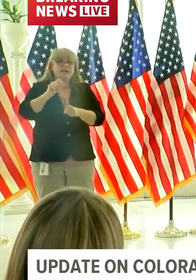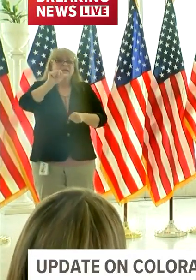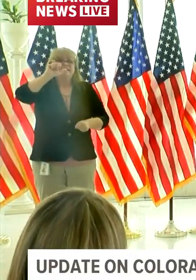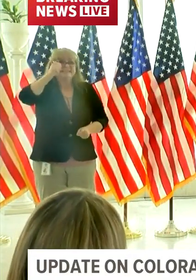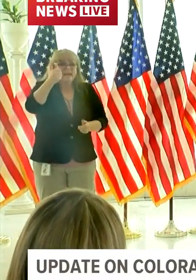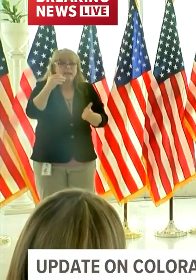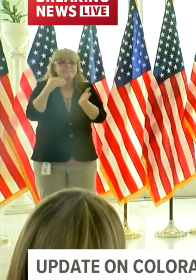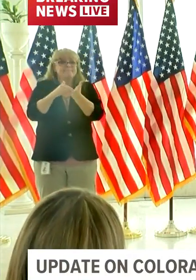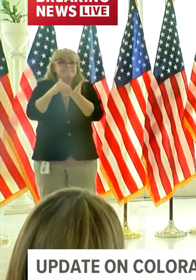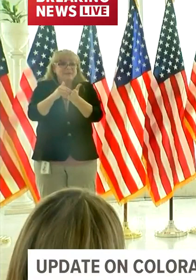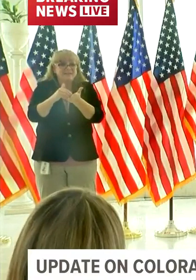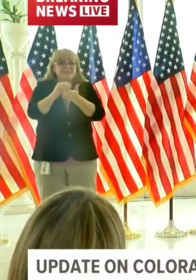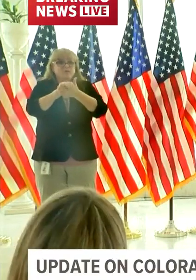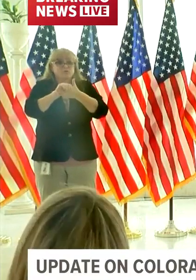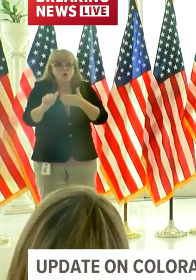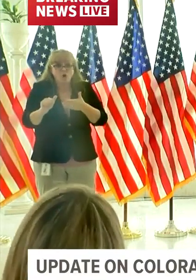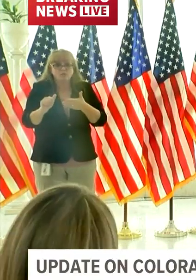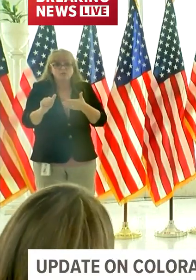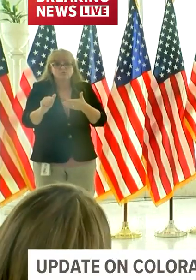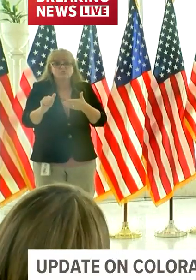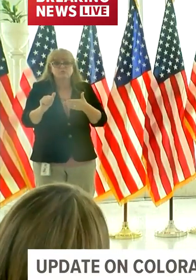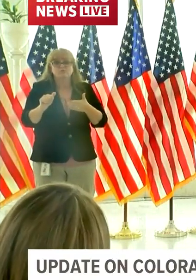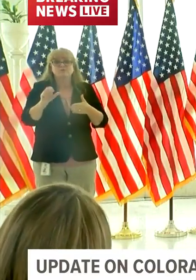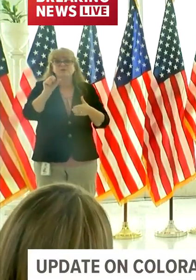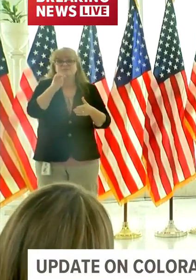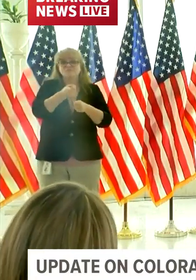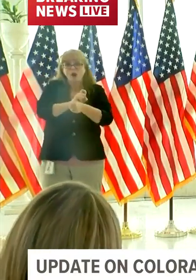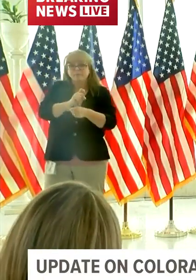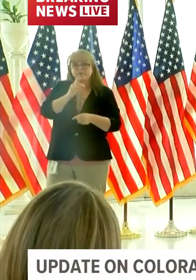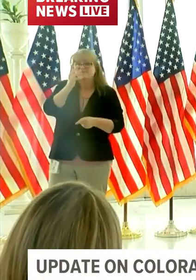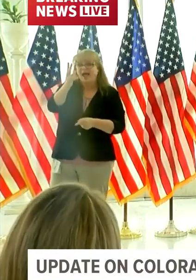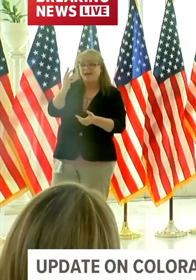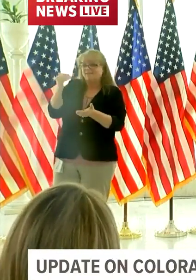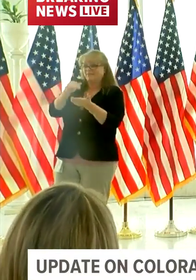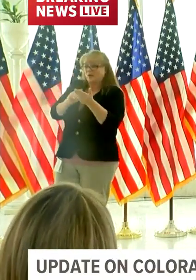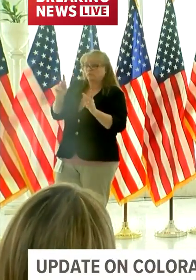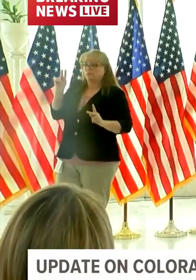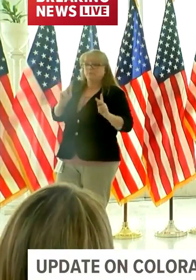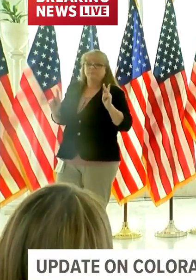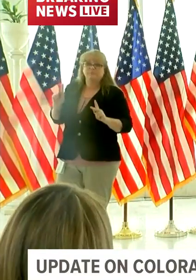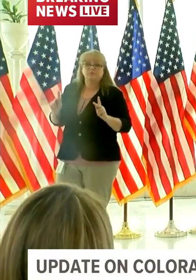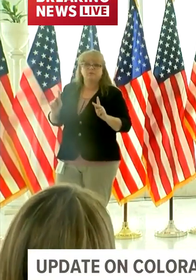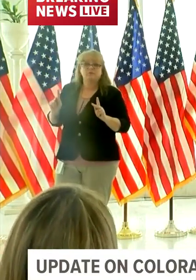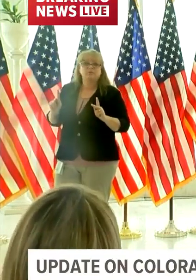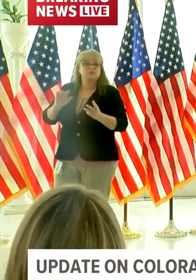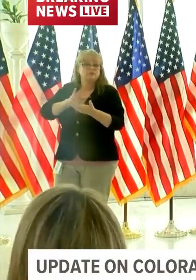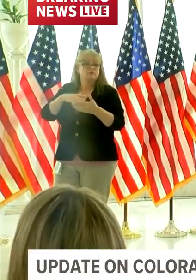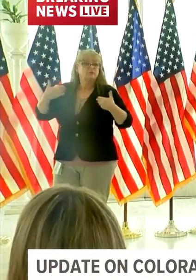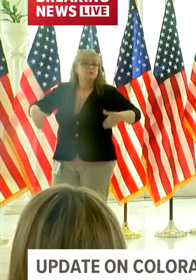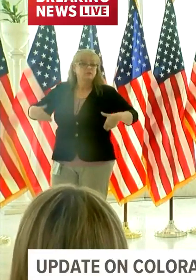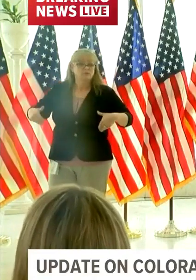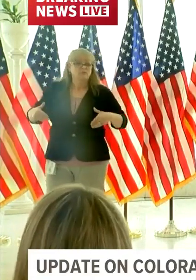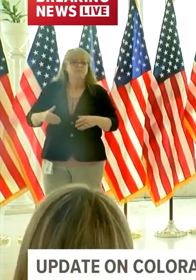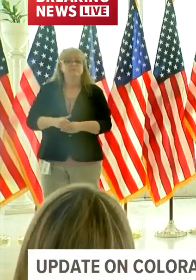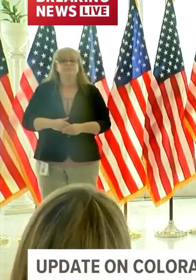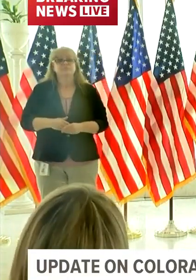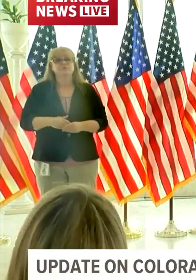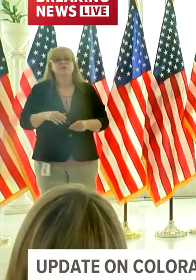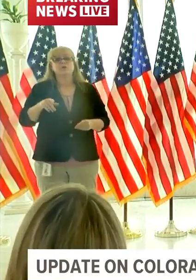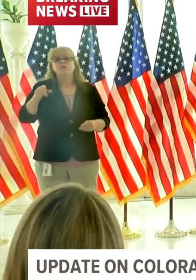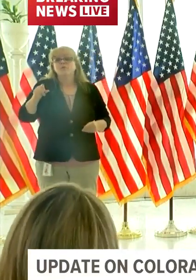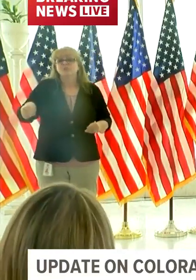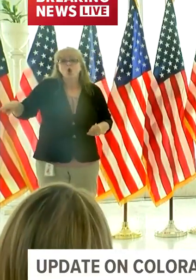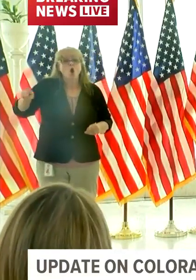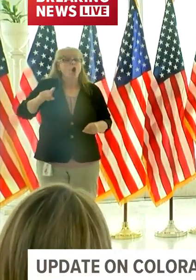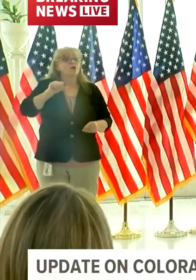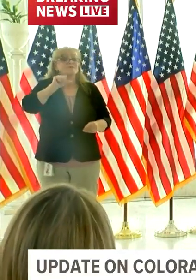small donations from over 5,000 donors at helpcoloradonow.org. Nonprofits and those in need are already applying for